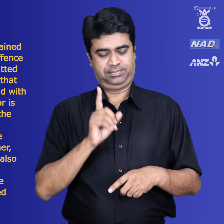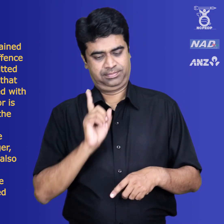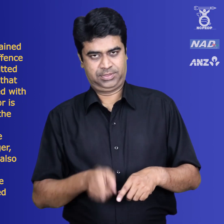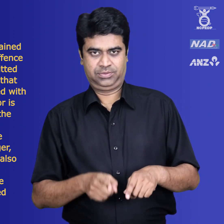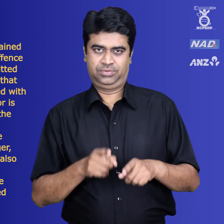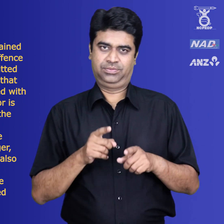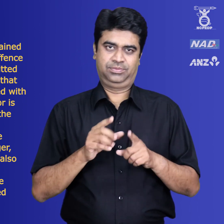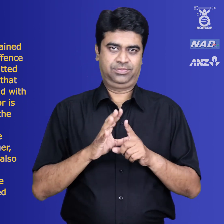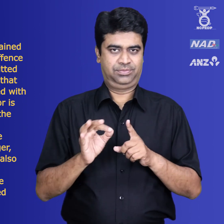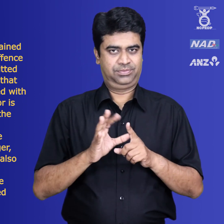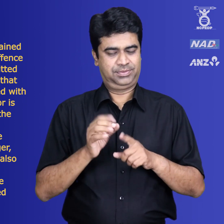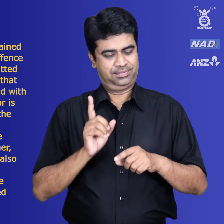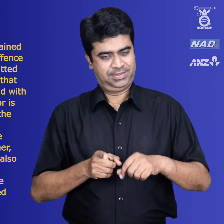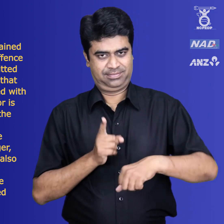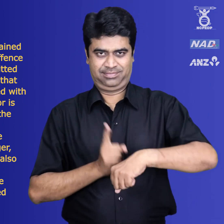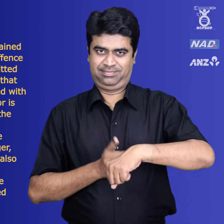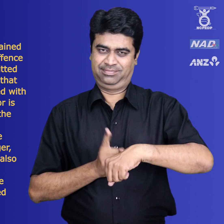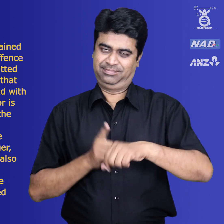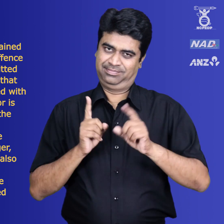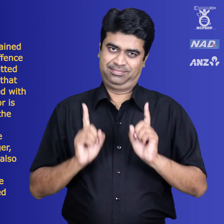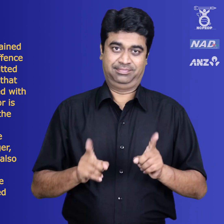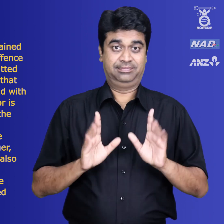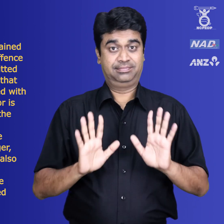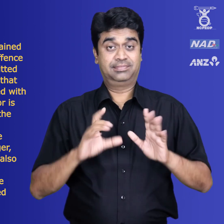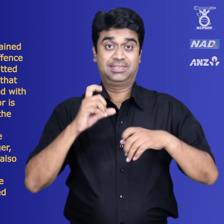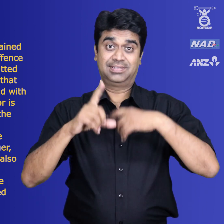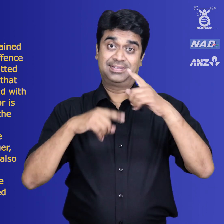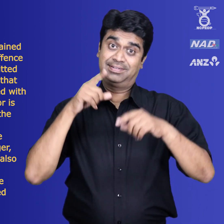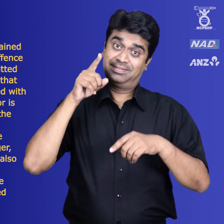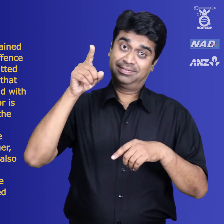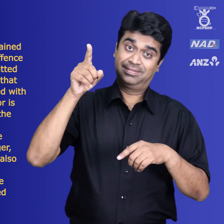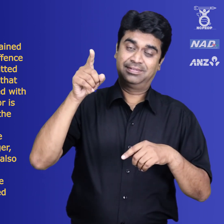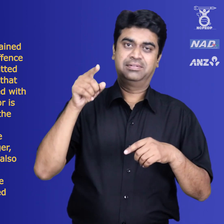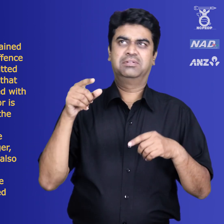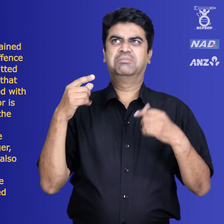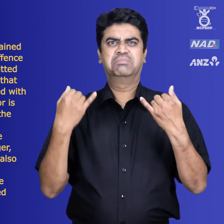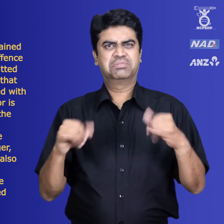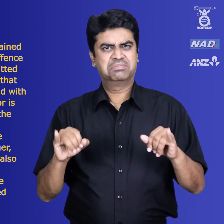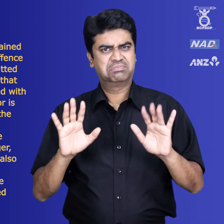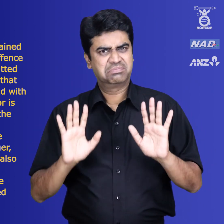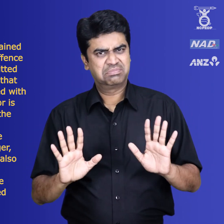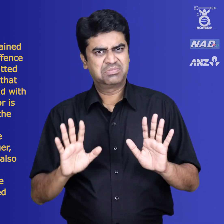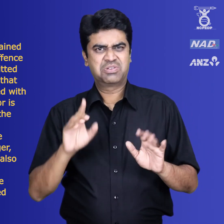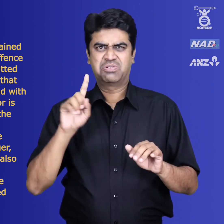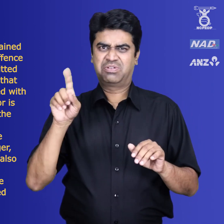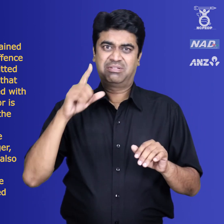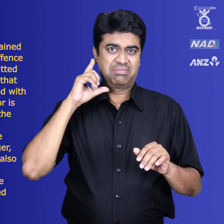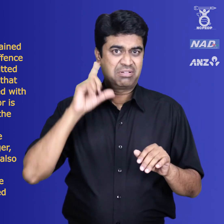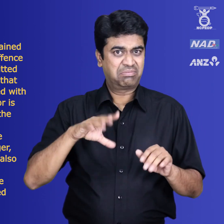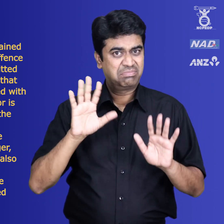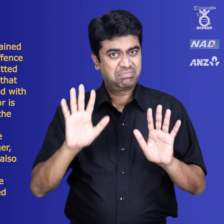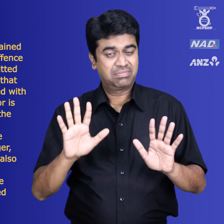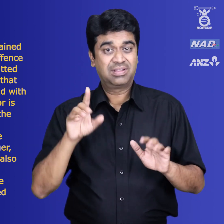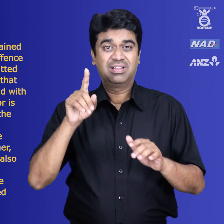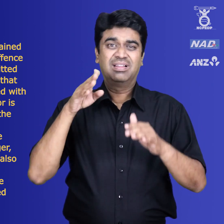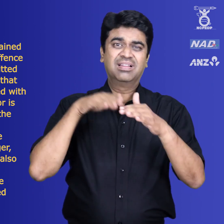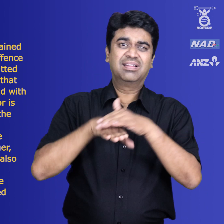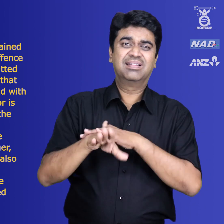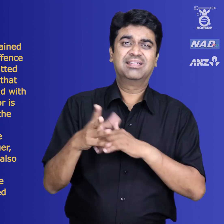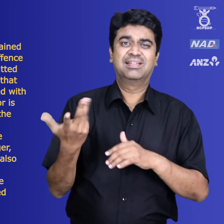proved that the offence has been committed with the consent or connivance of, or is attributable to any neglect on the part